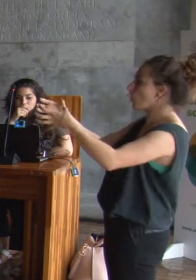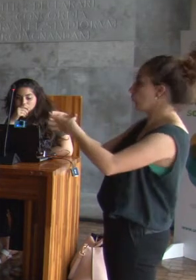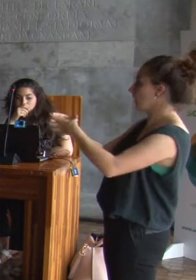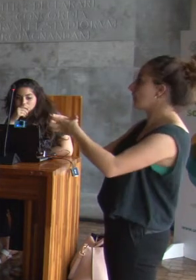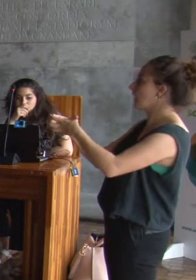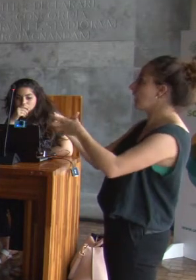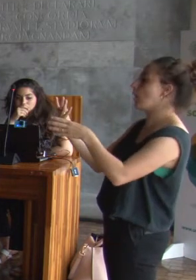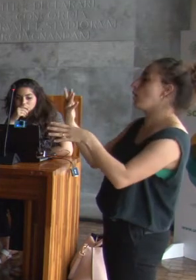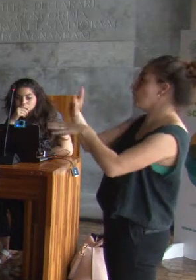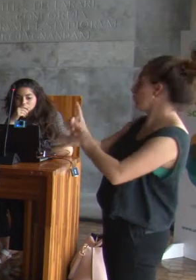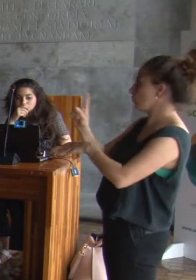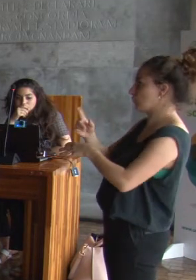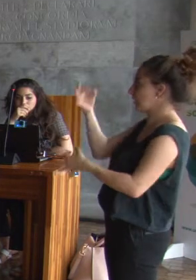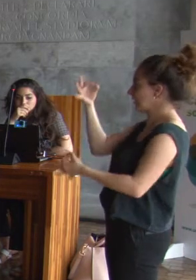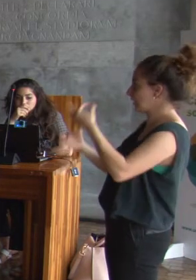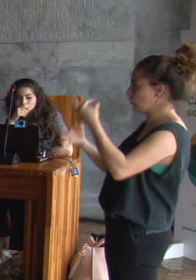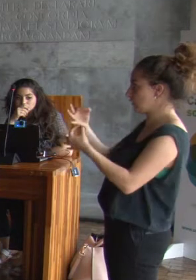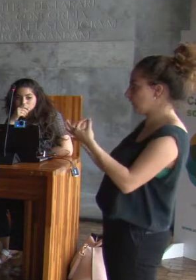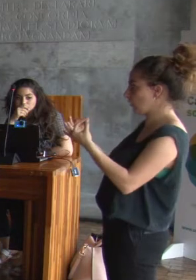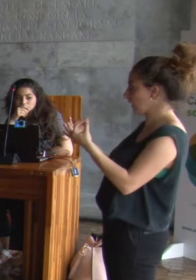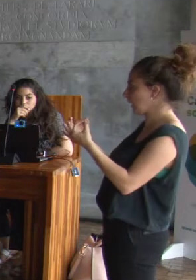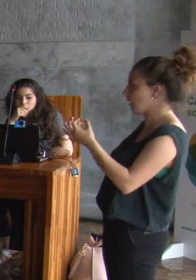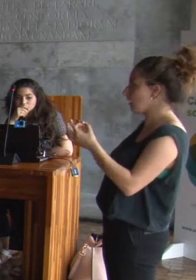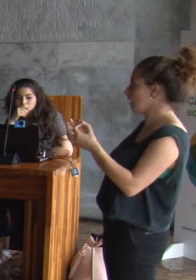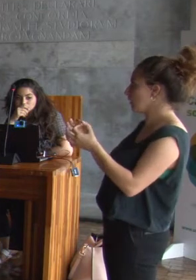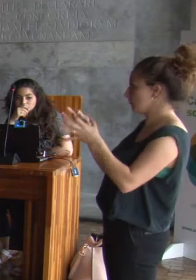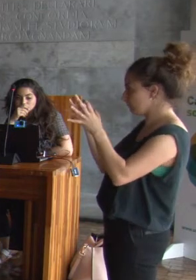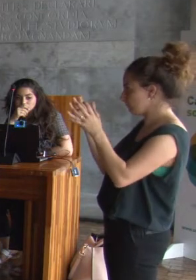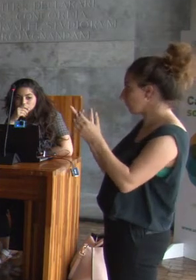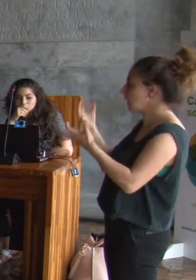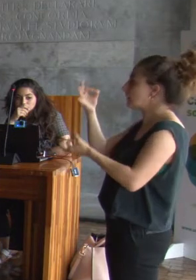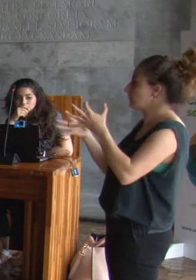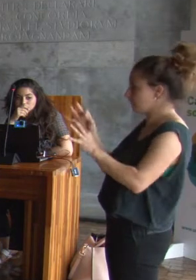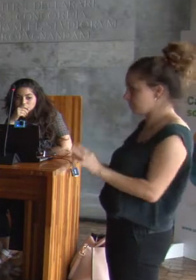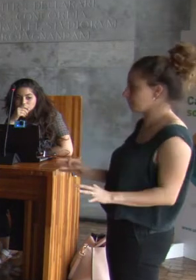no real input. It's a one-way conversation. There are more